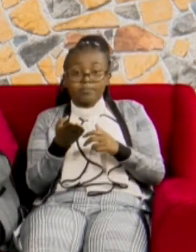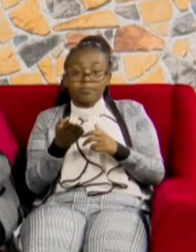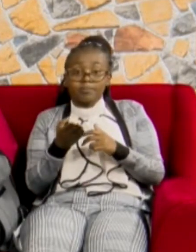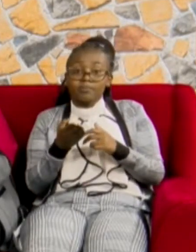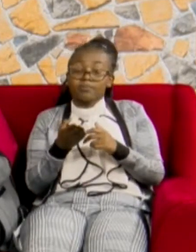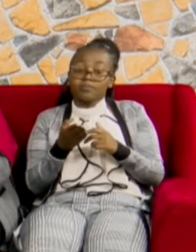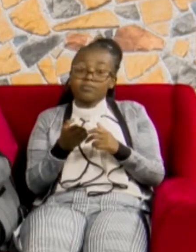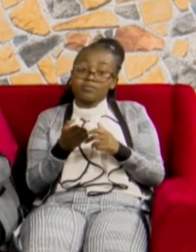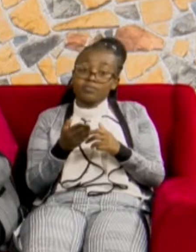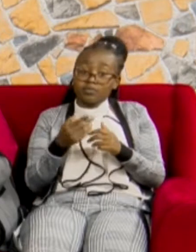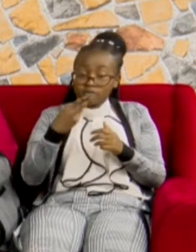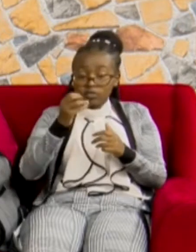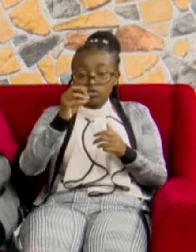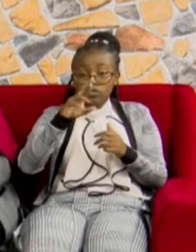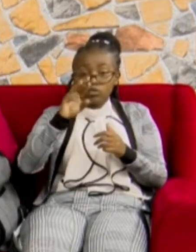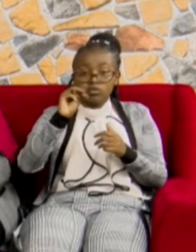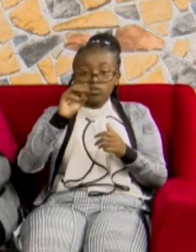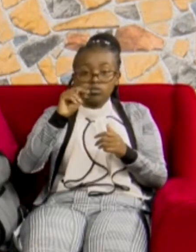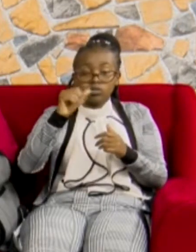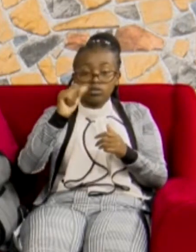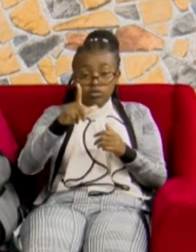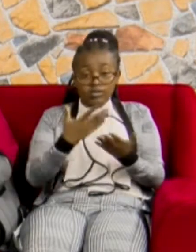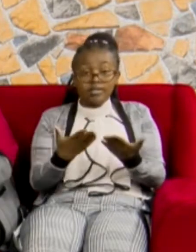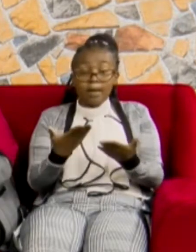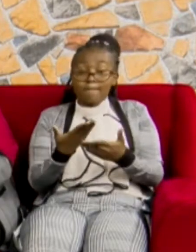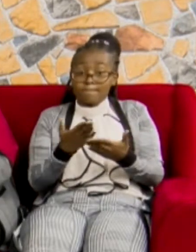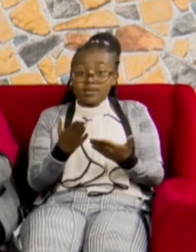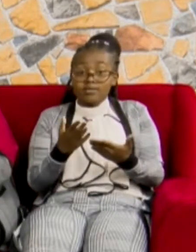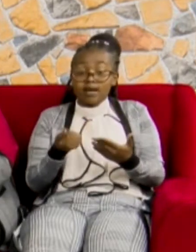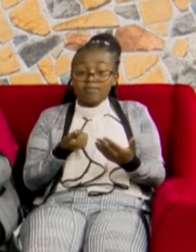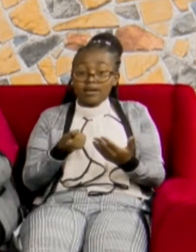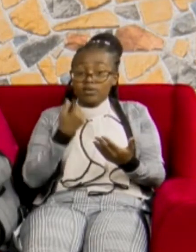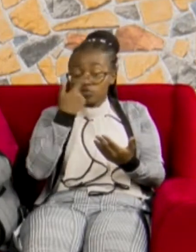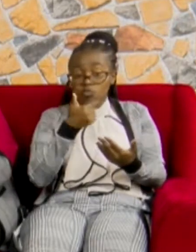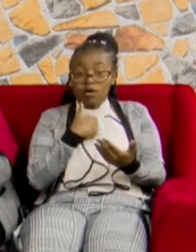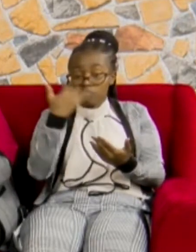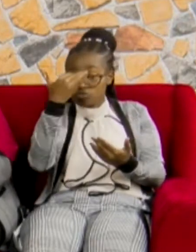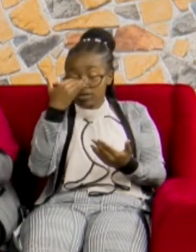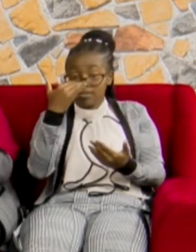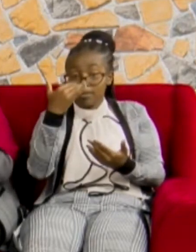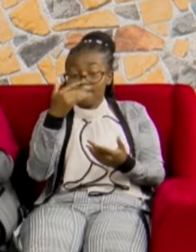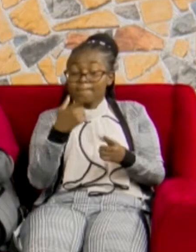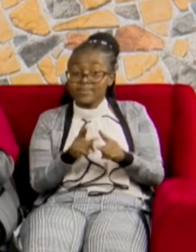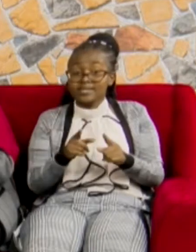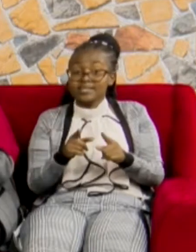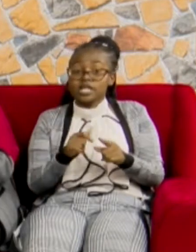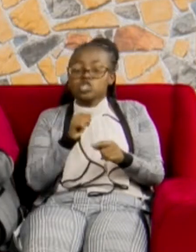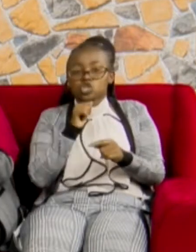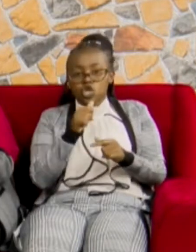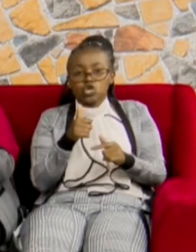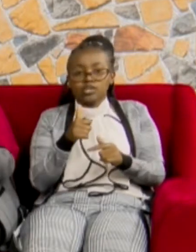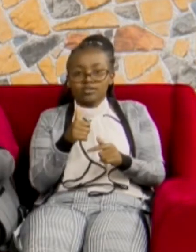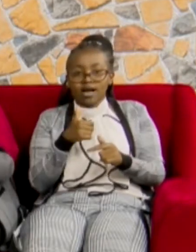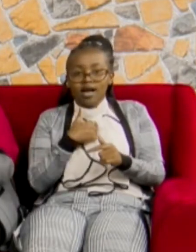a hormonal thing, is it testosterone. However, there are girls who have autism. The thing with them is that they don't have